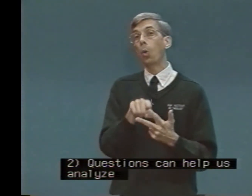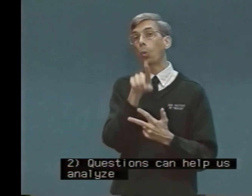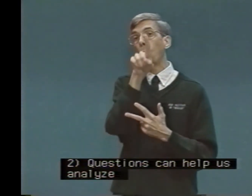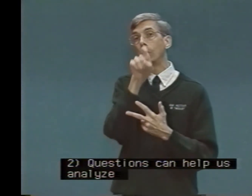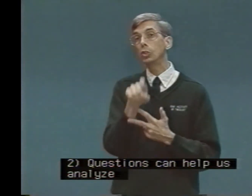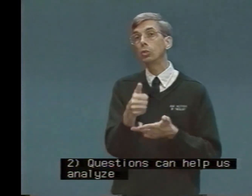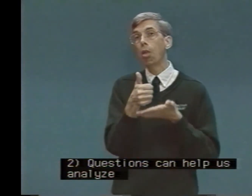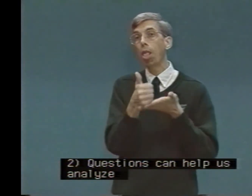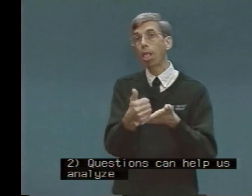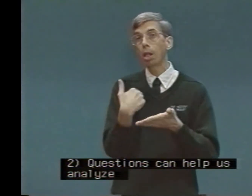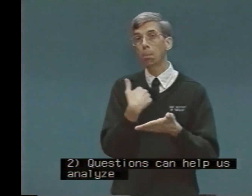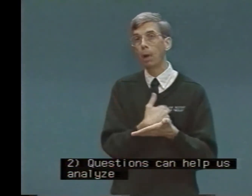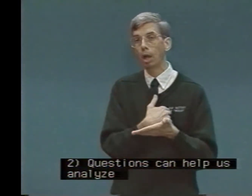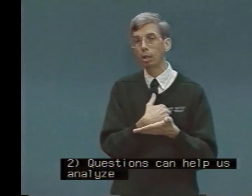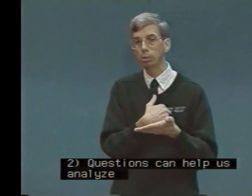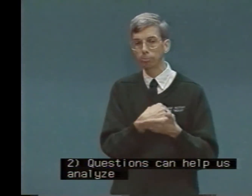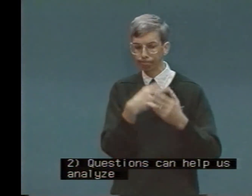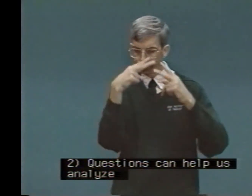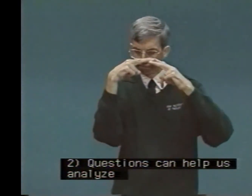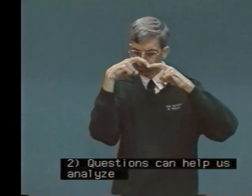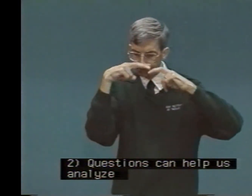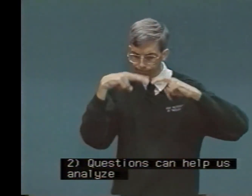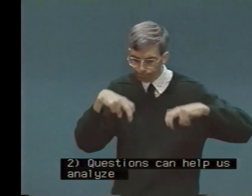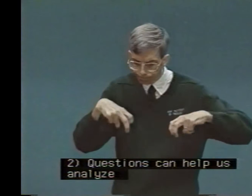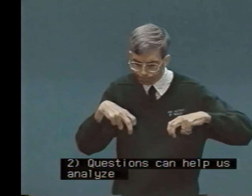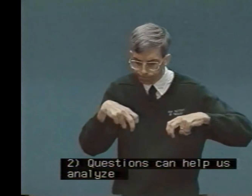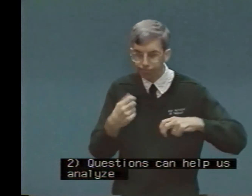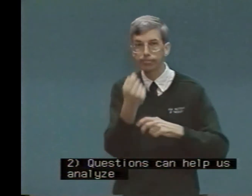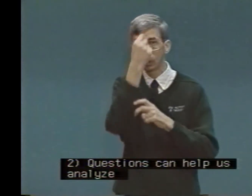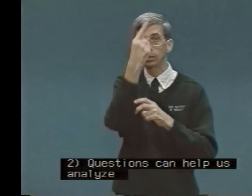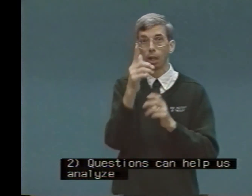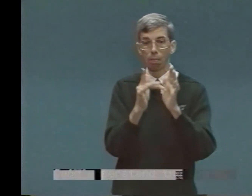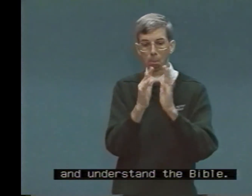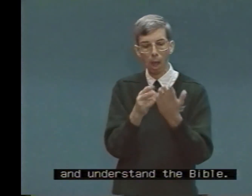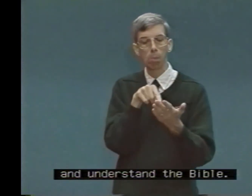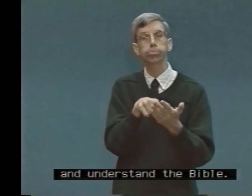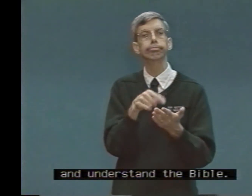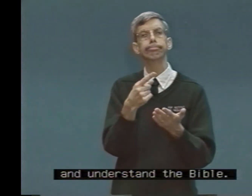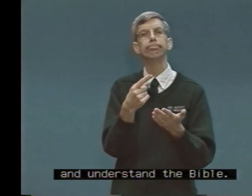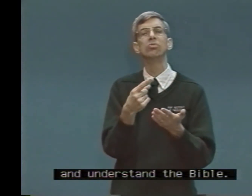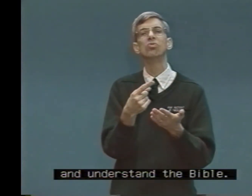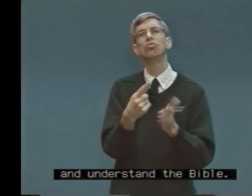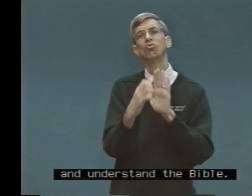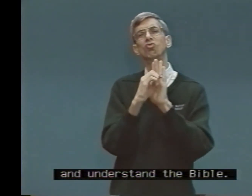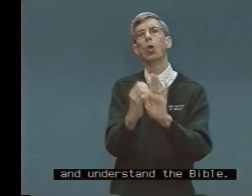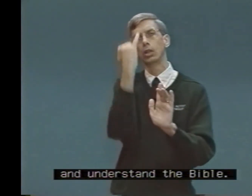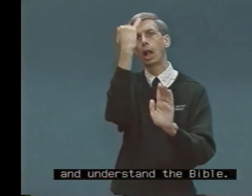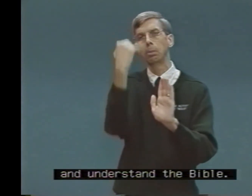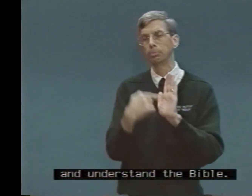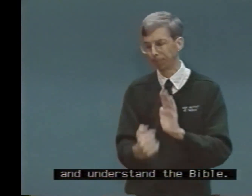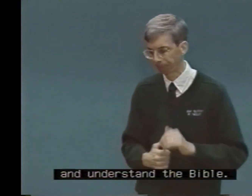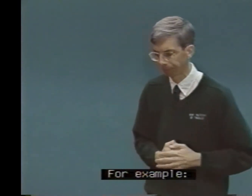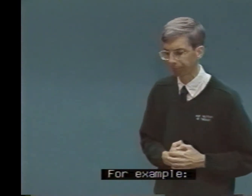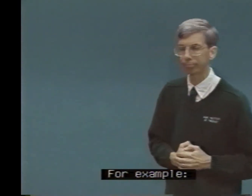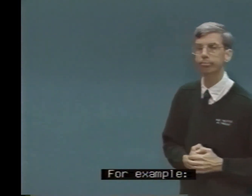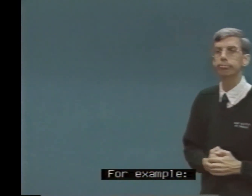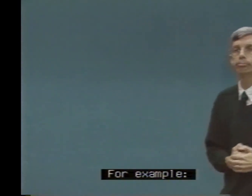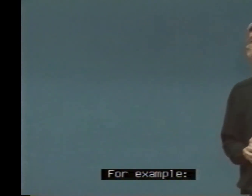Two, questions can help us analyze and understand the Bible. For